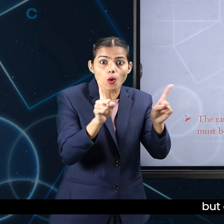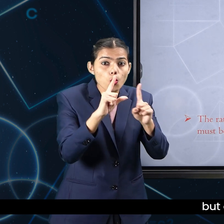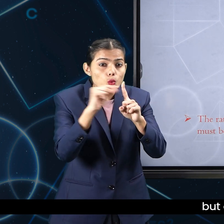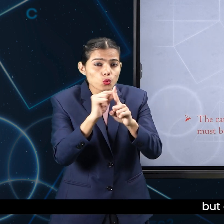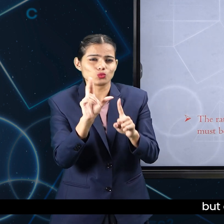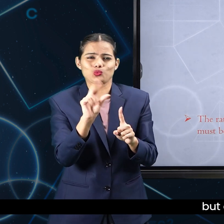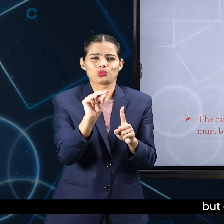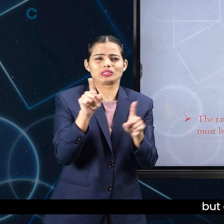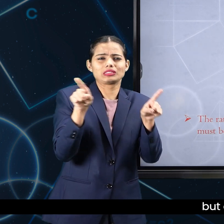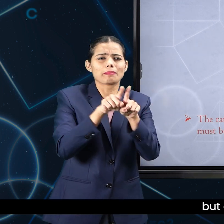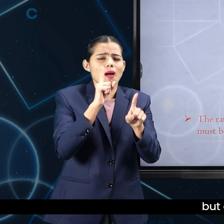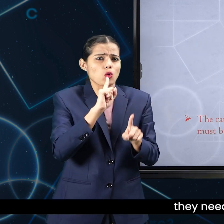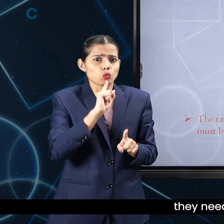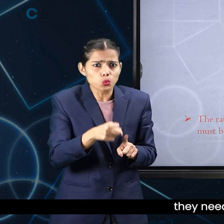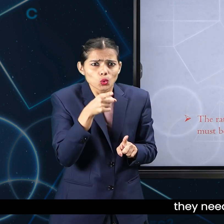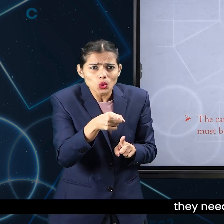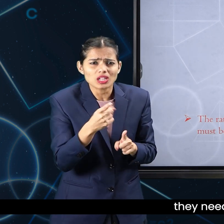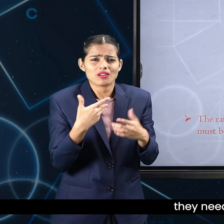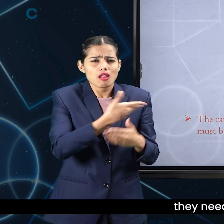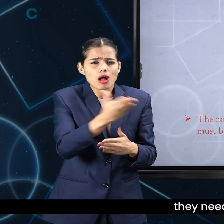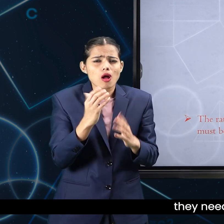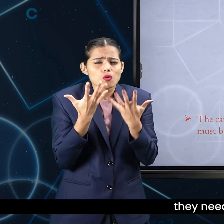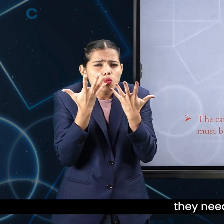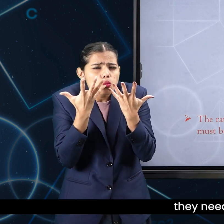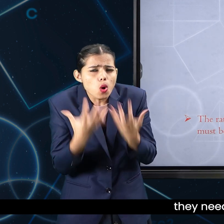do not necessarily, they need to have the same size.